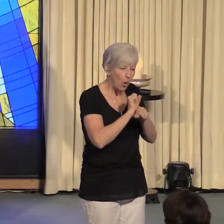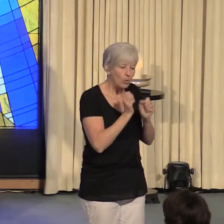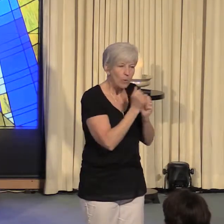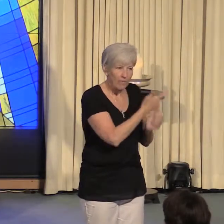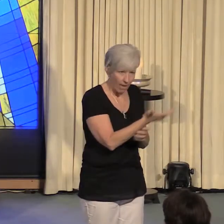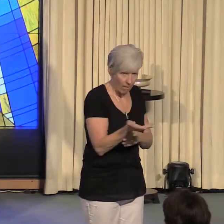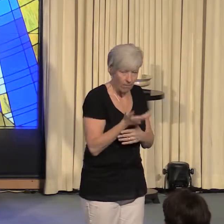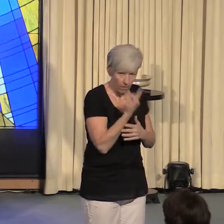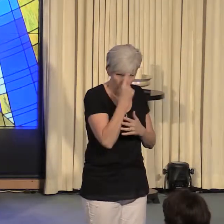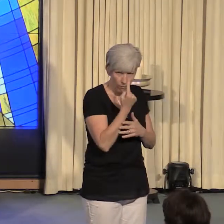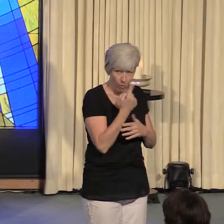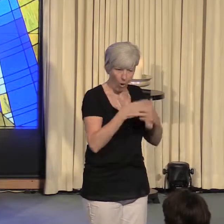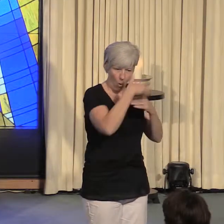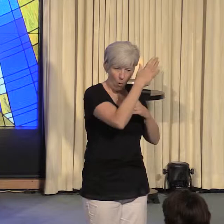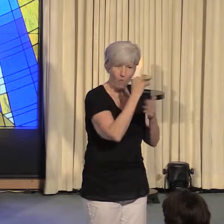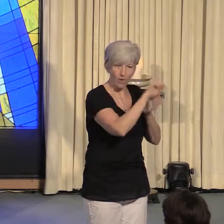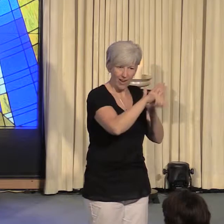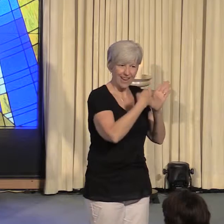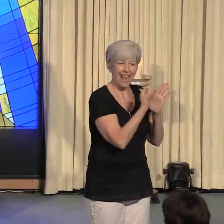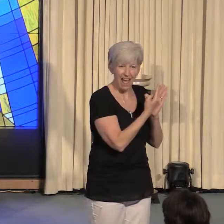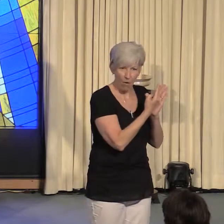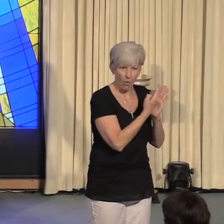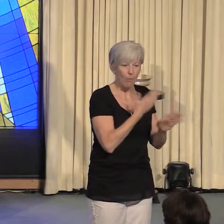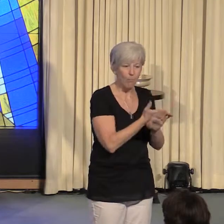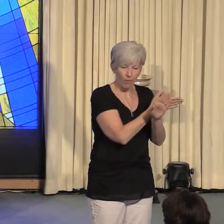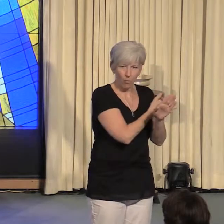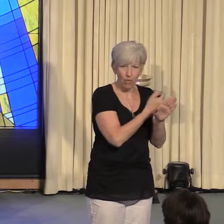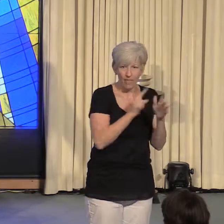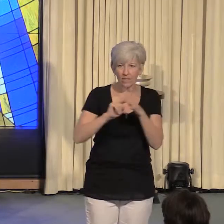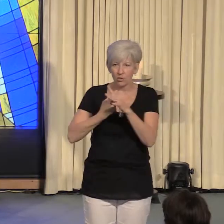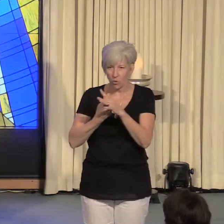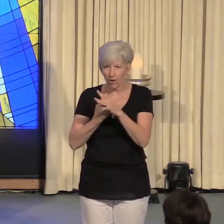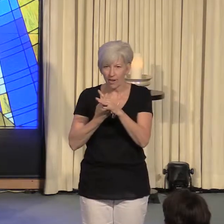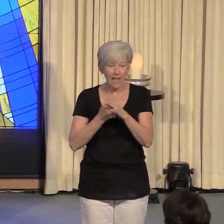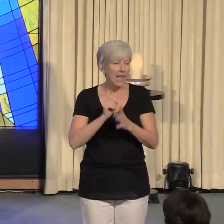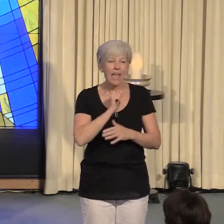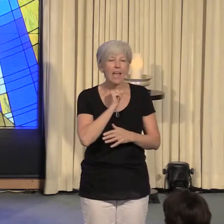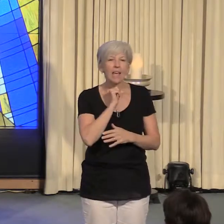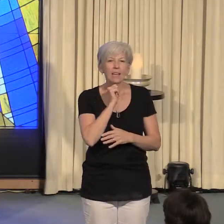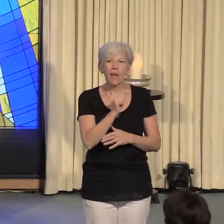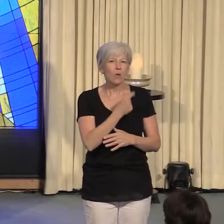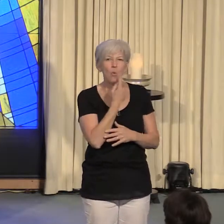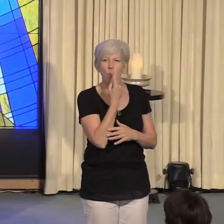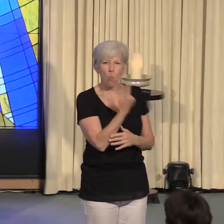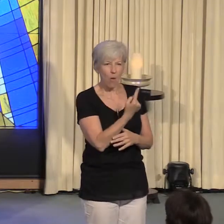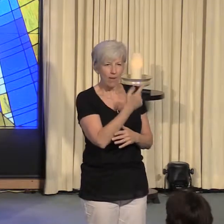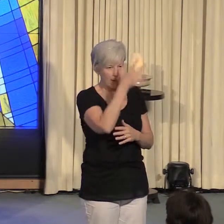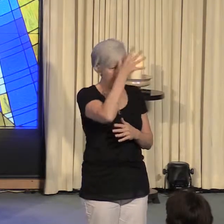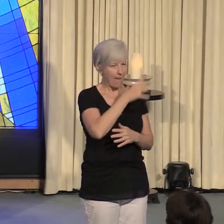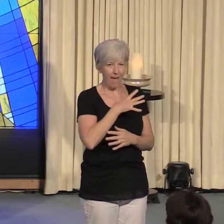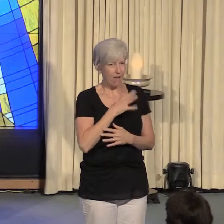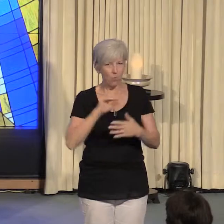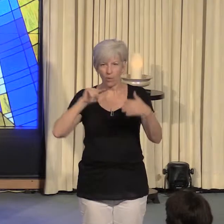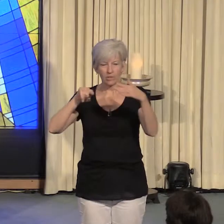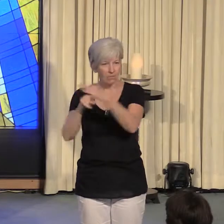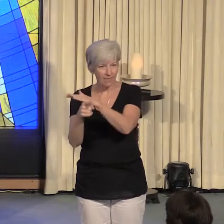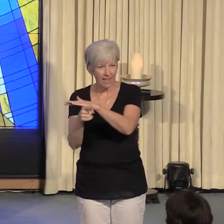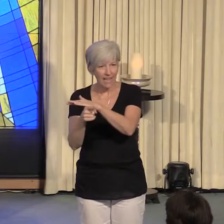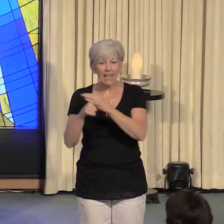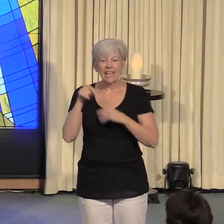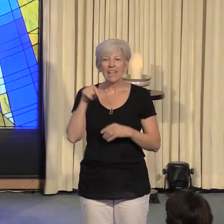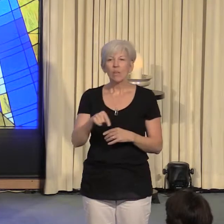everything. Treated them for an hour before they started, and not a man was knocked out. He was the only officer